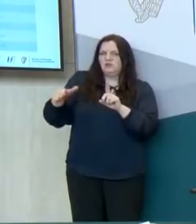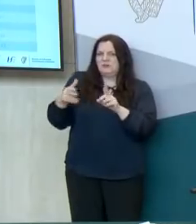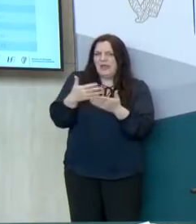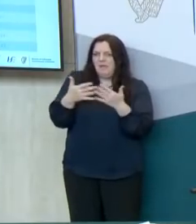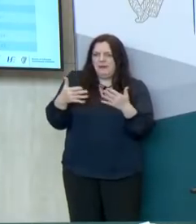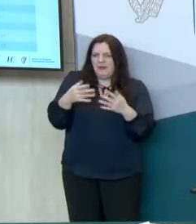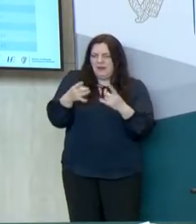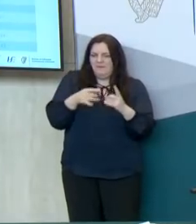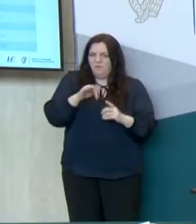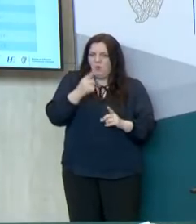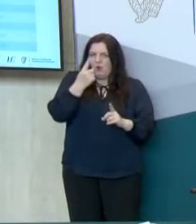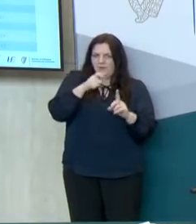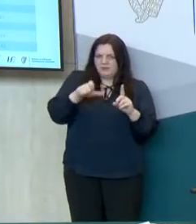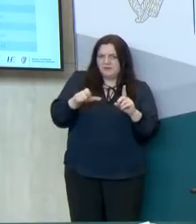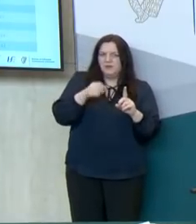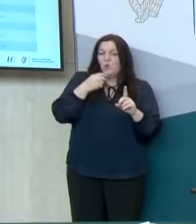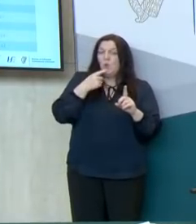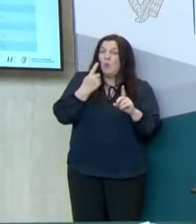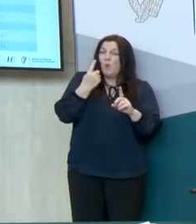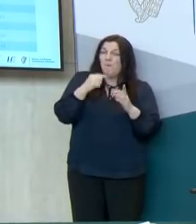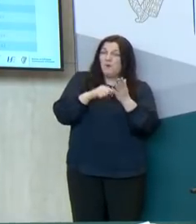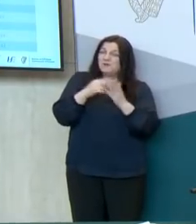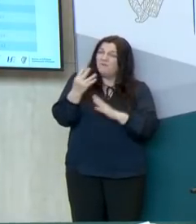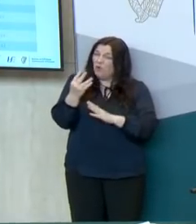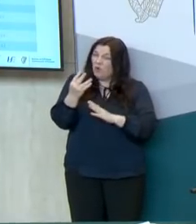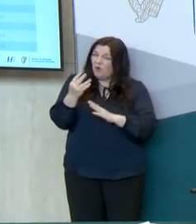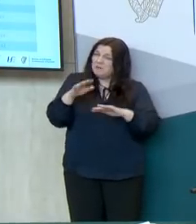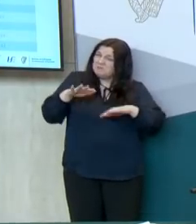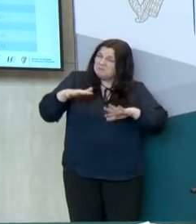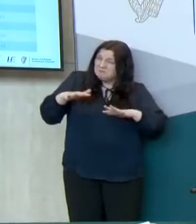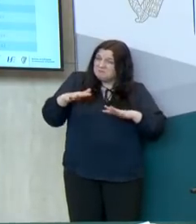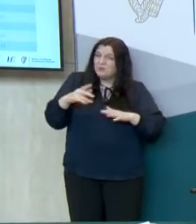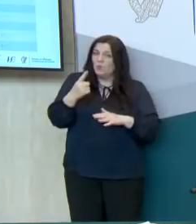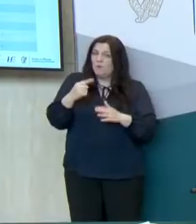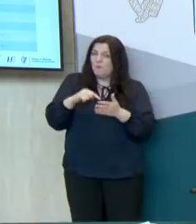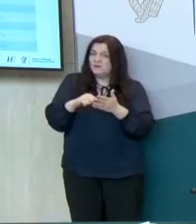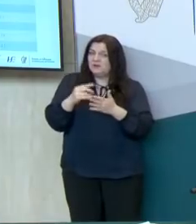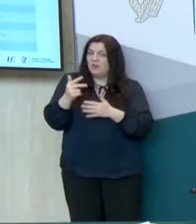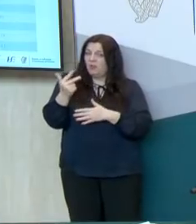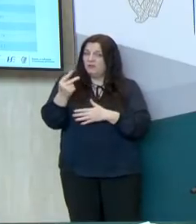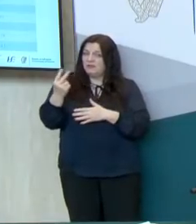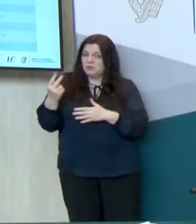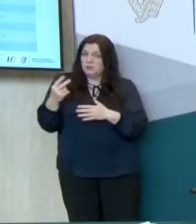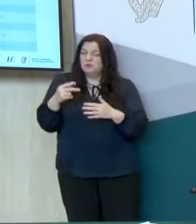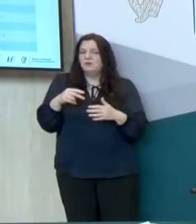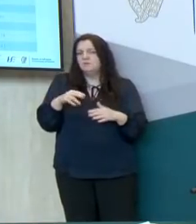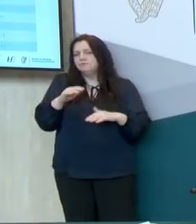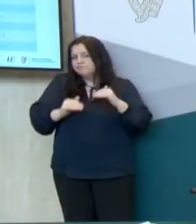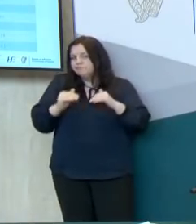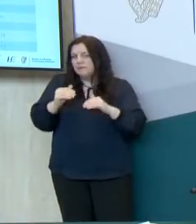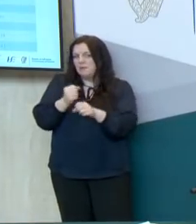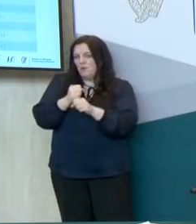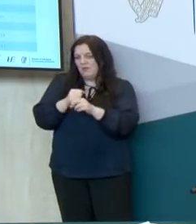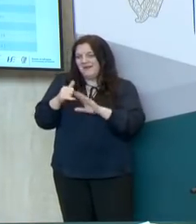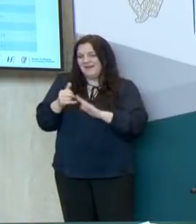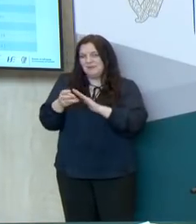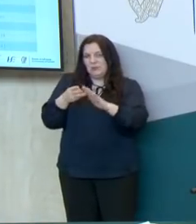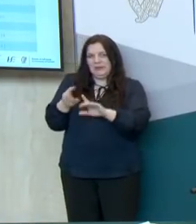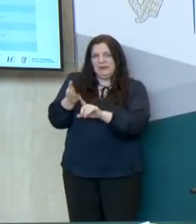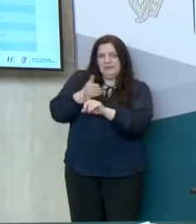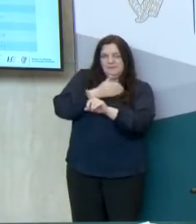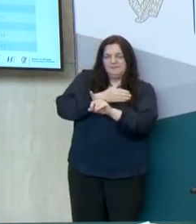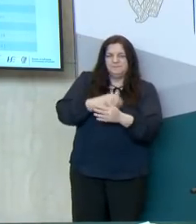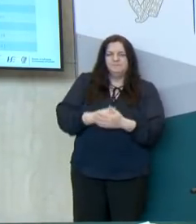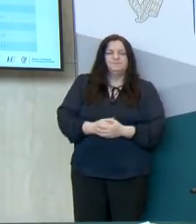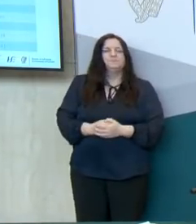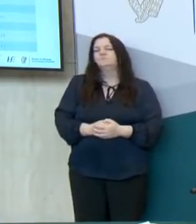of 1.4, 1.32 probably relates to what was going on in the last week.